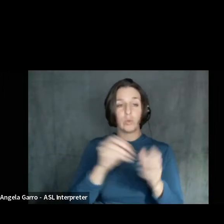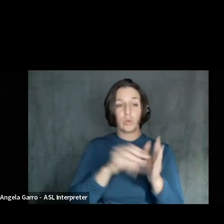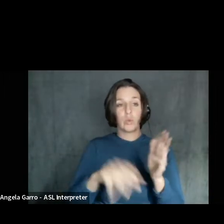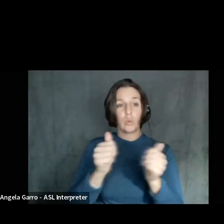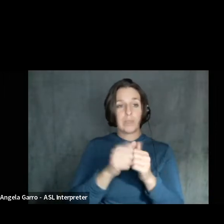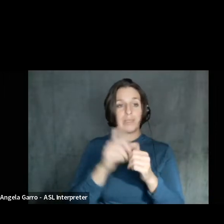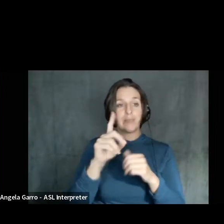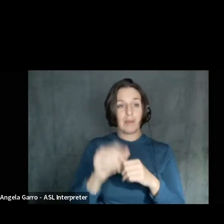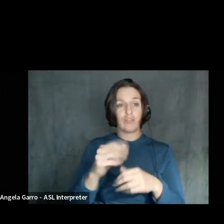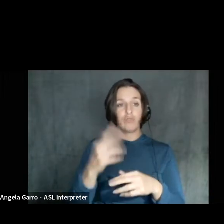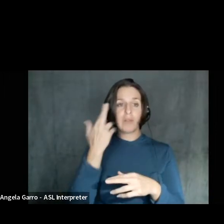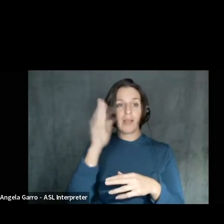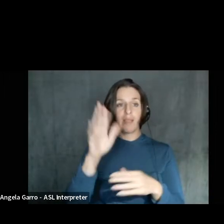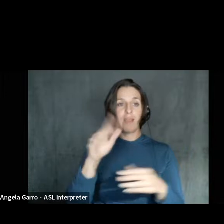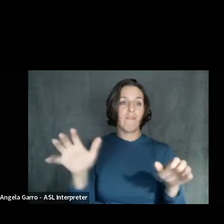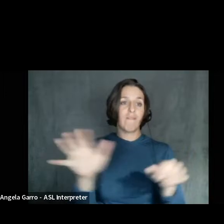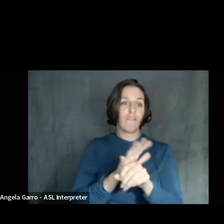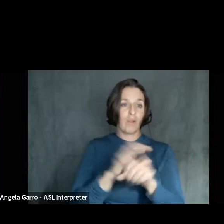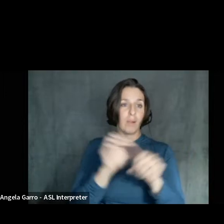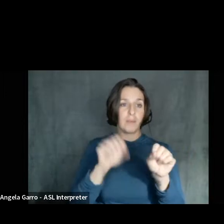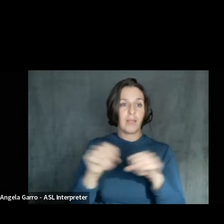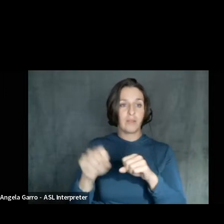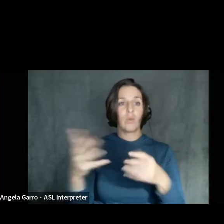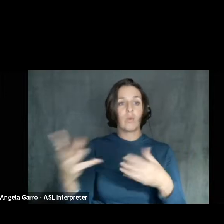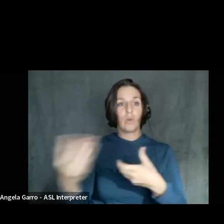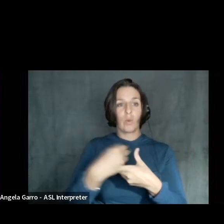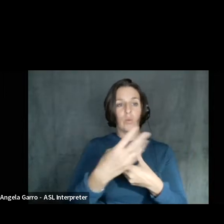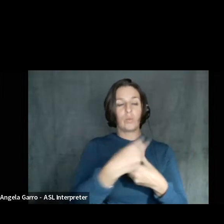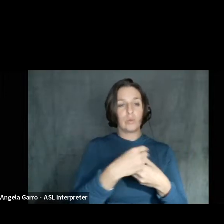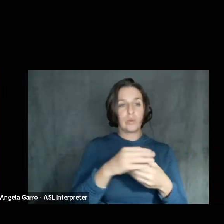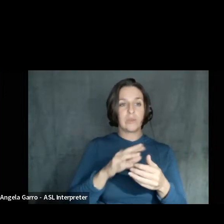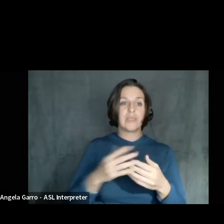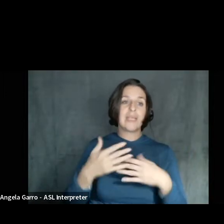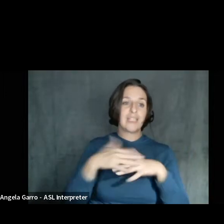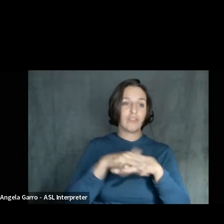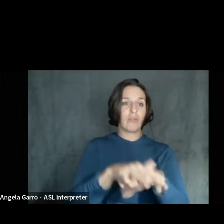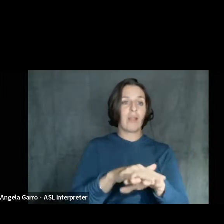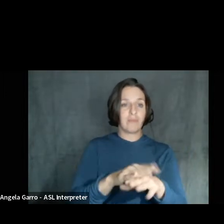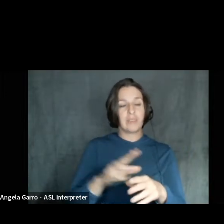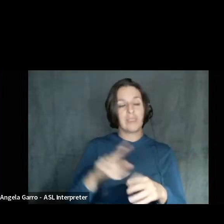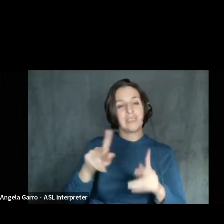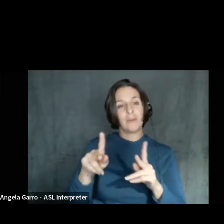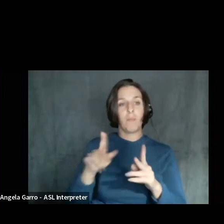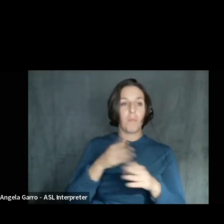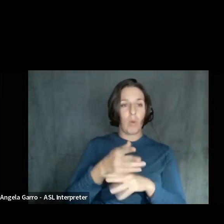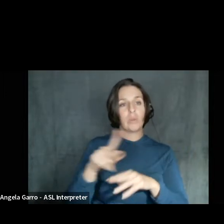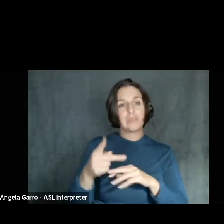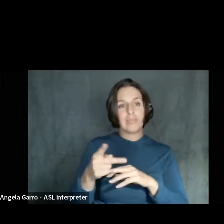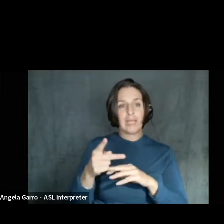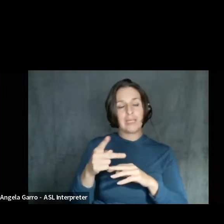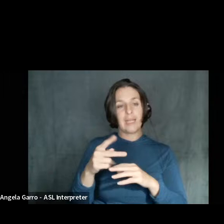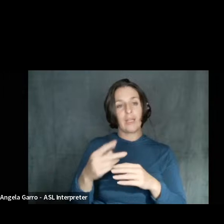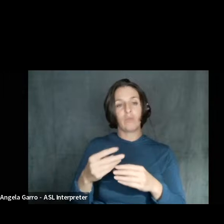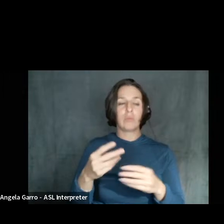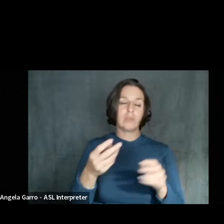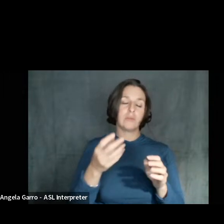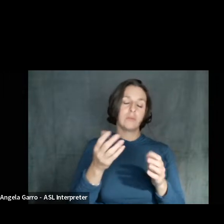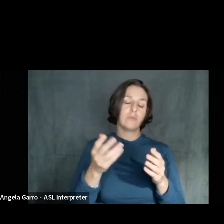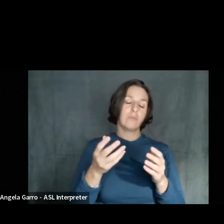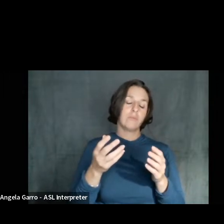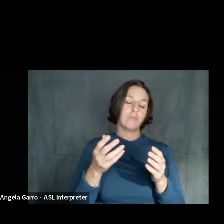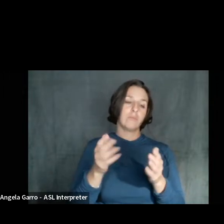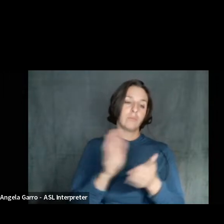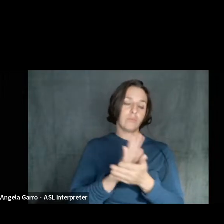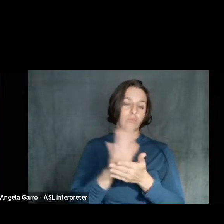full potential through inclusive, integrative, and comprehensive post-secondary education and transition services. Through the